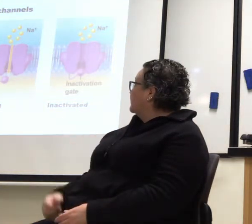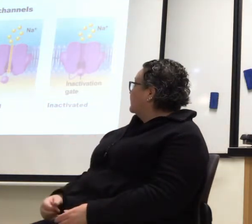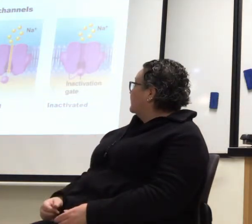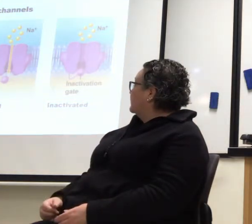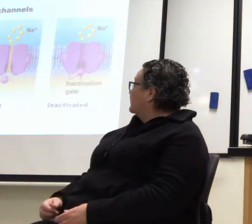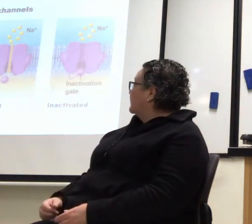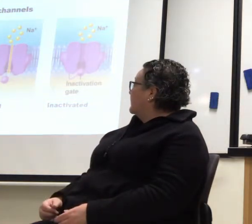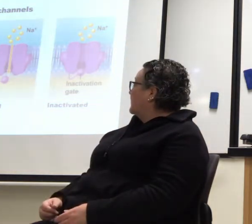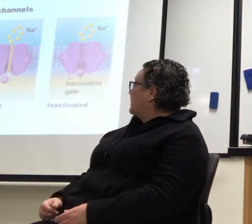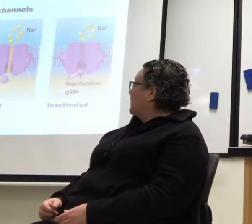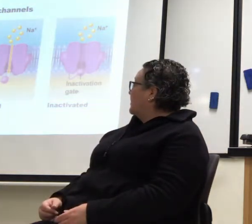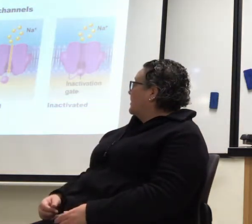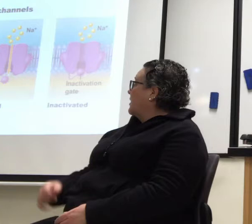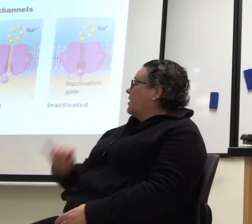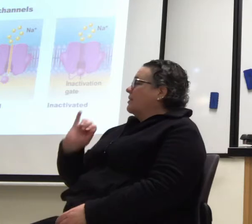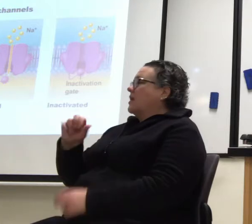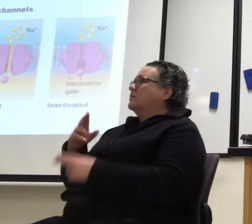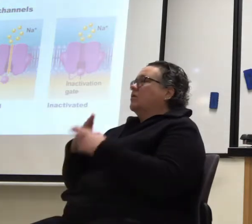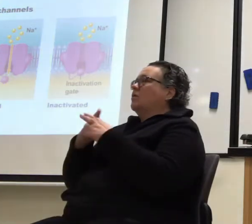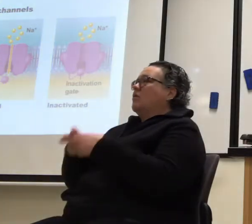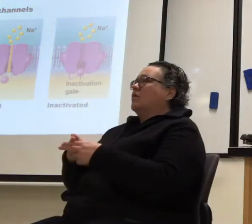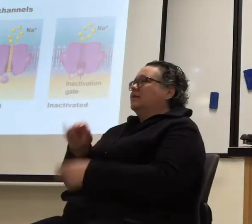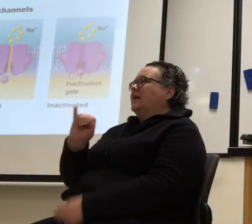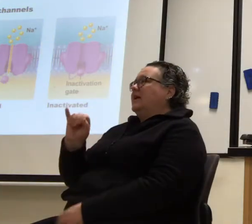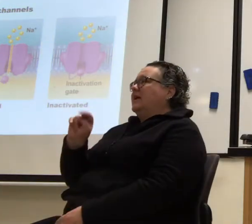That's called the inactivation gate.